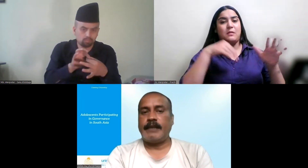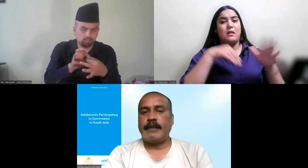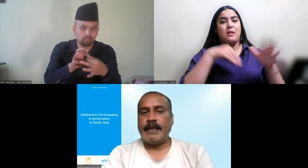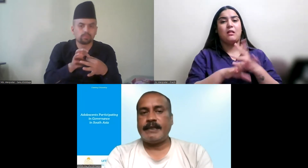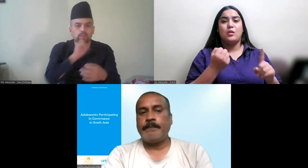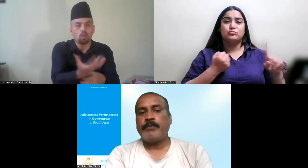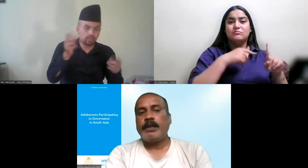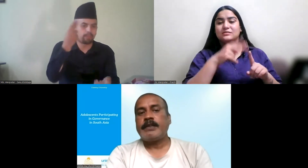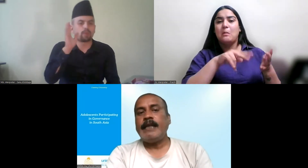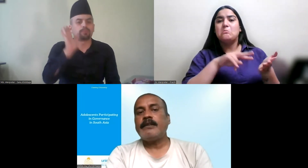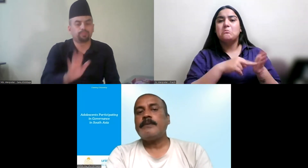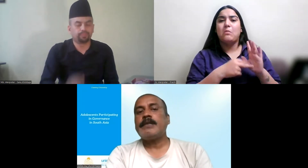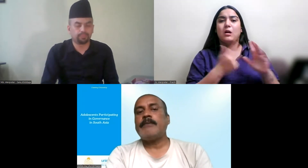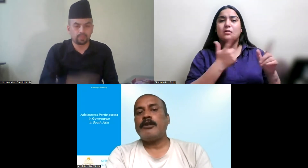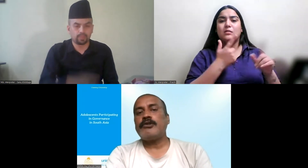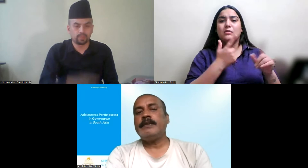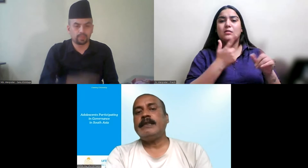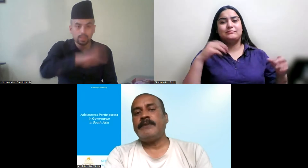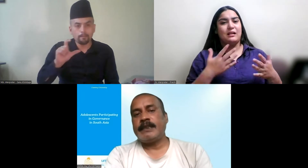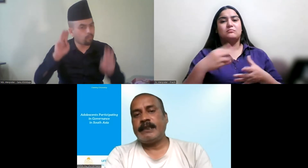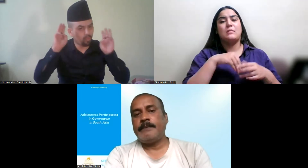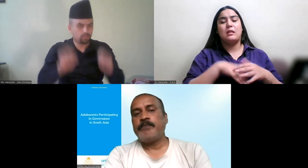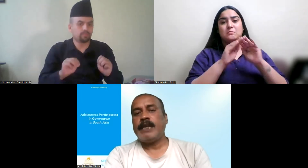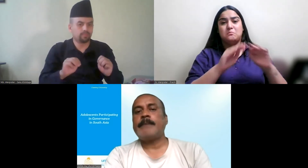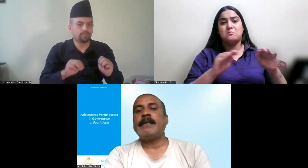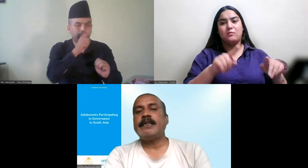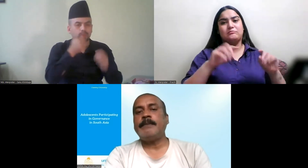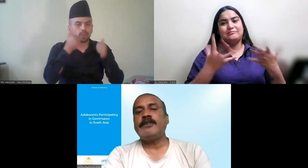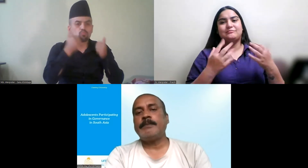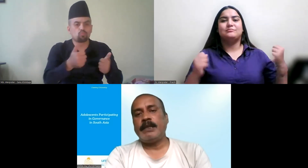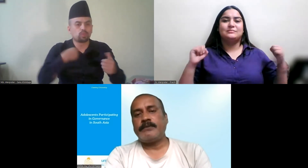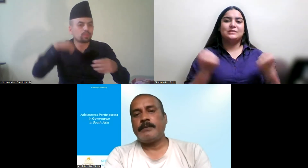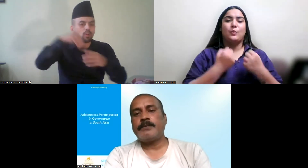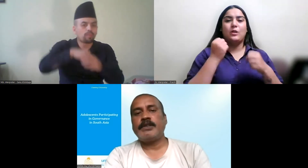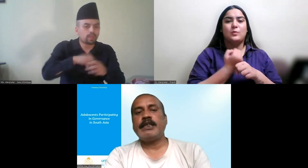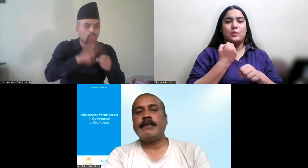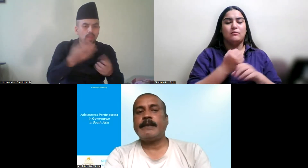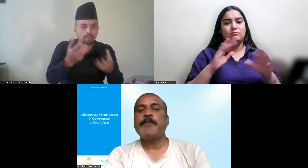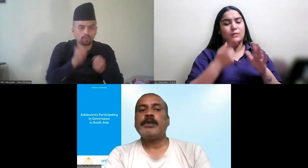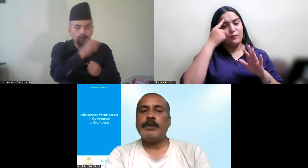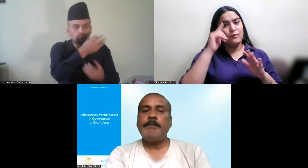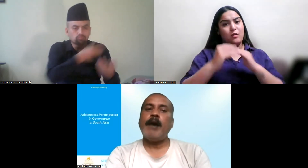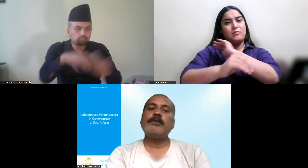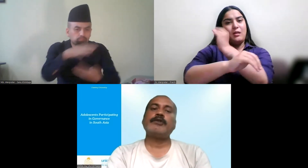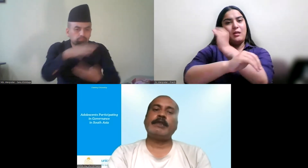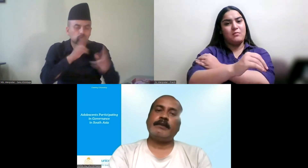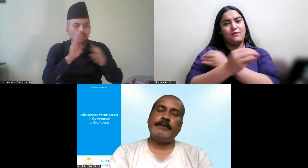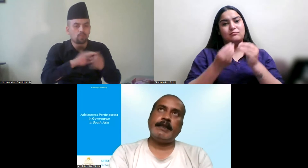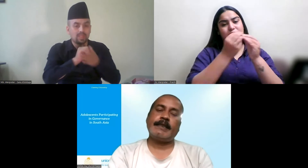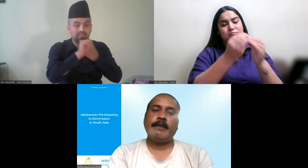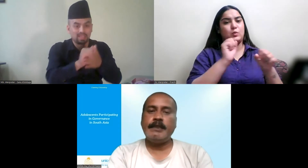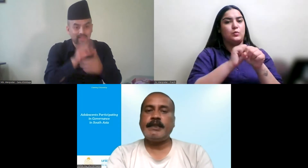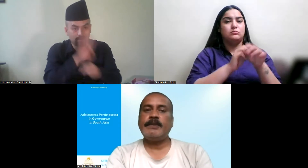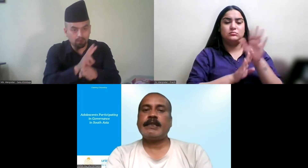their rights. Child clubs have also been effective and participatory platforms for children to empower with